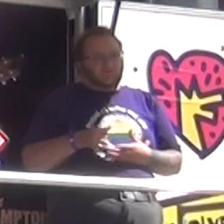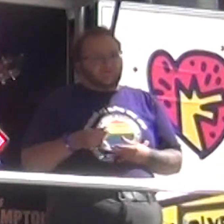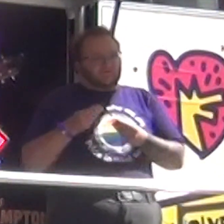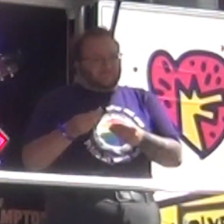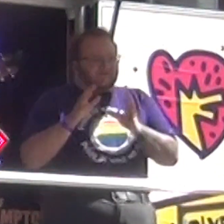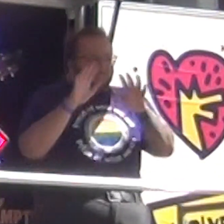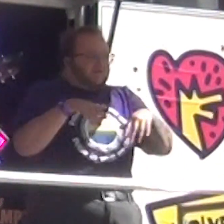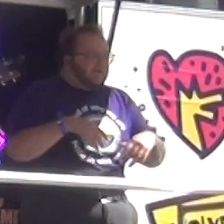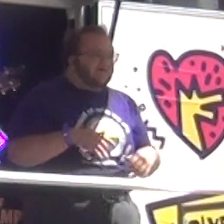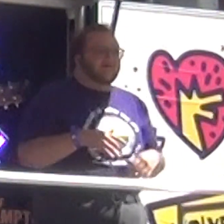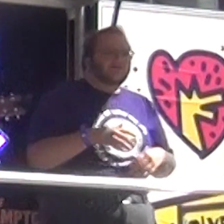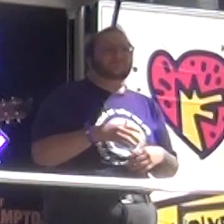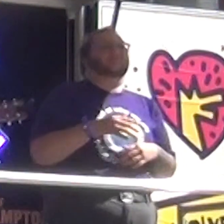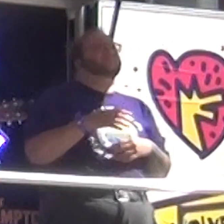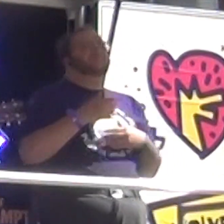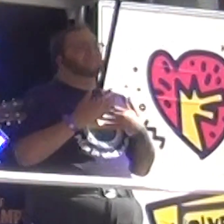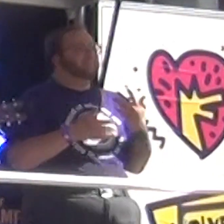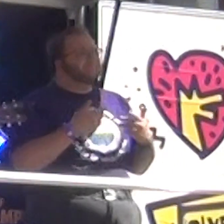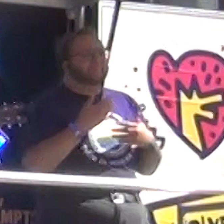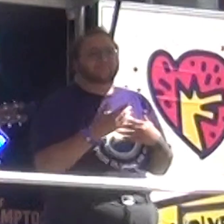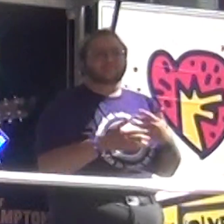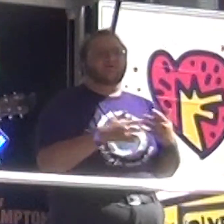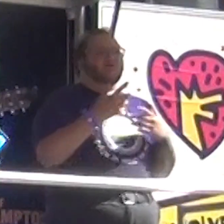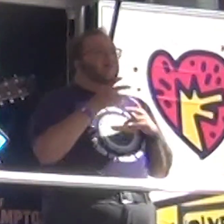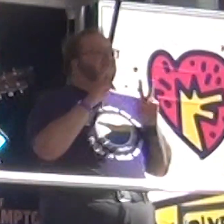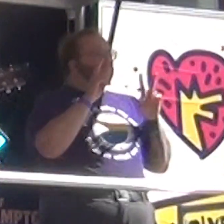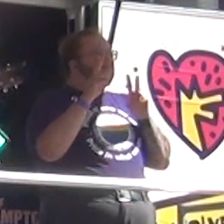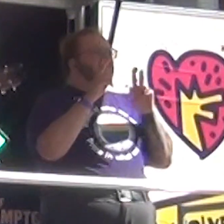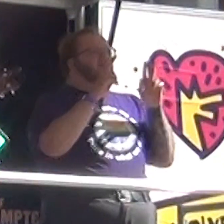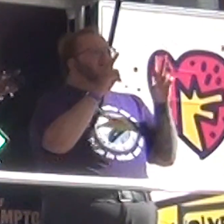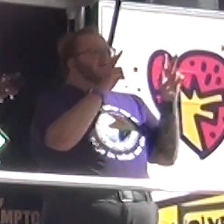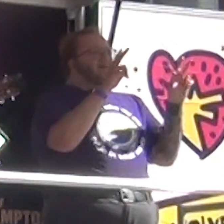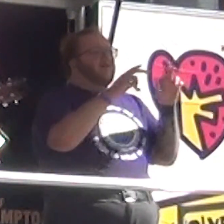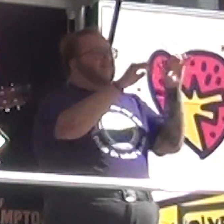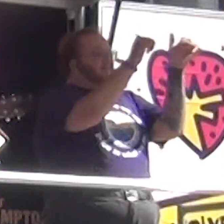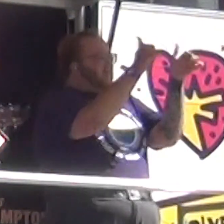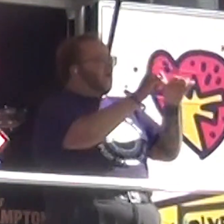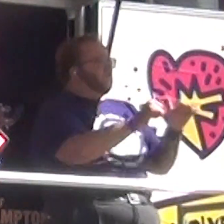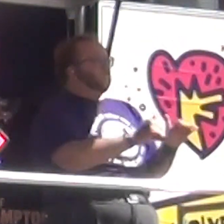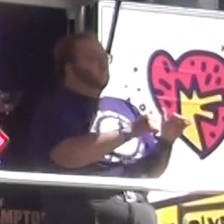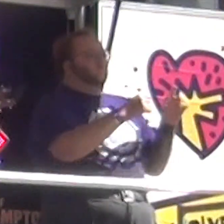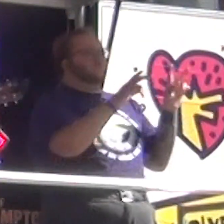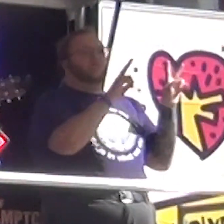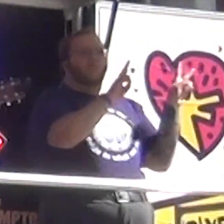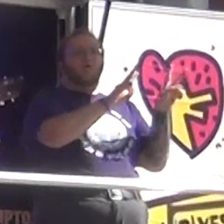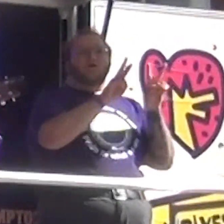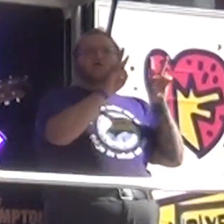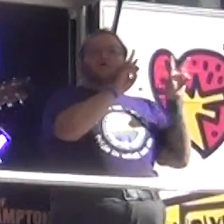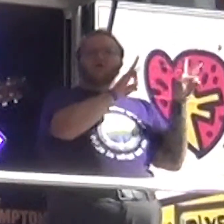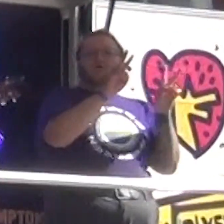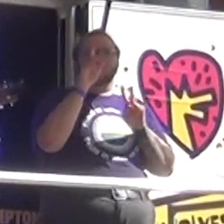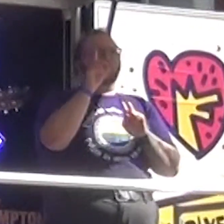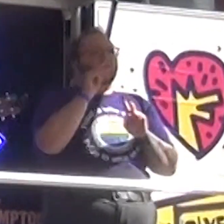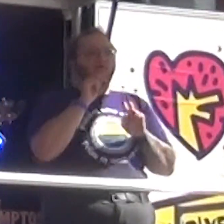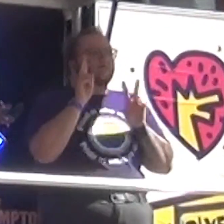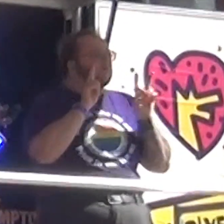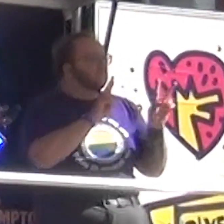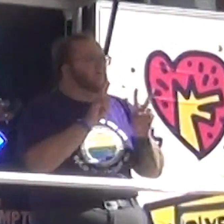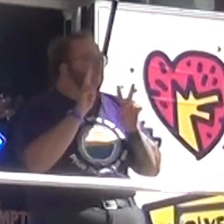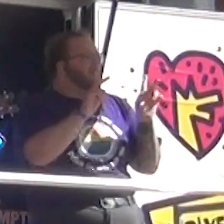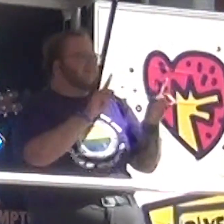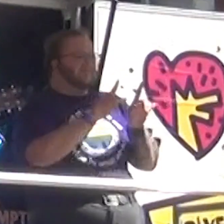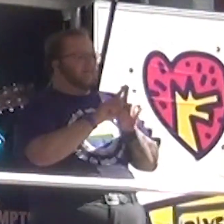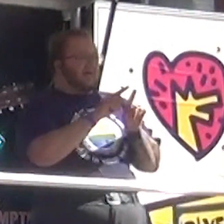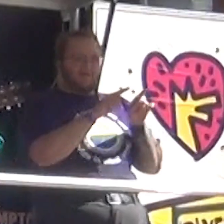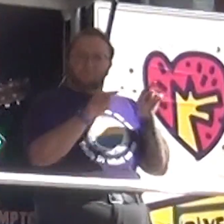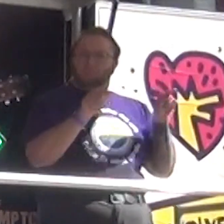are gone. The pigeons and the statues watch the world going by. Deep in the city did